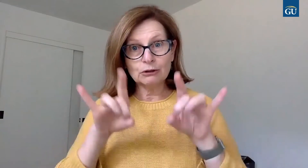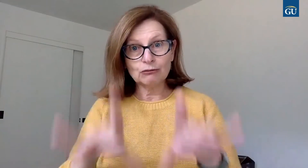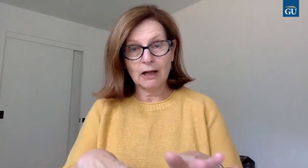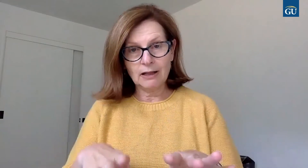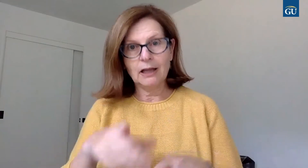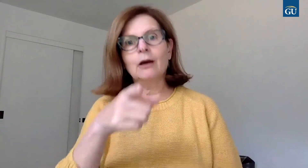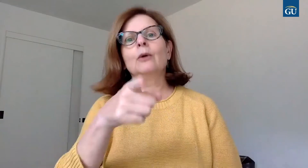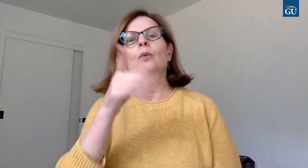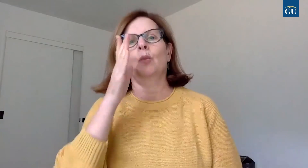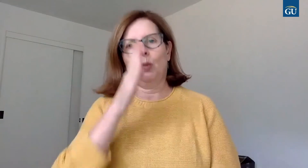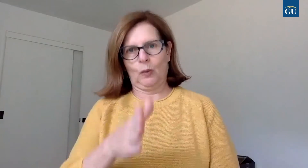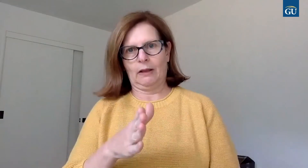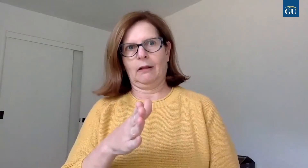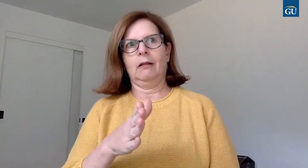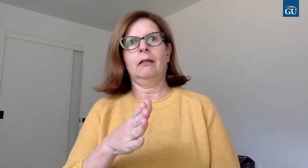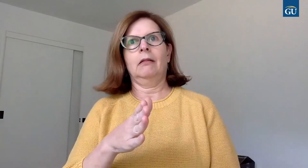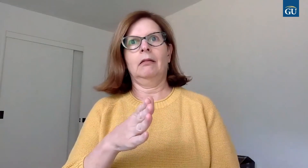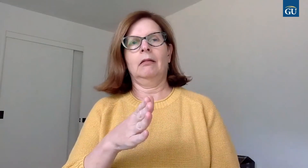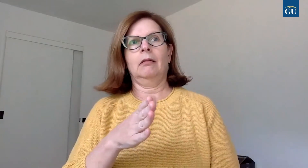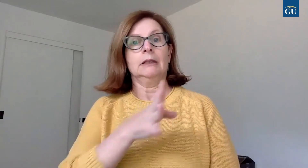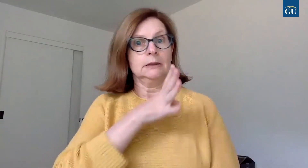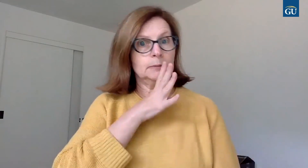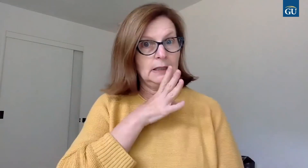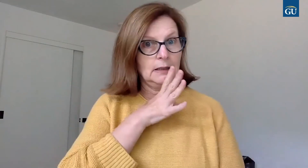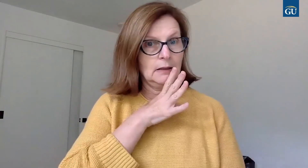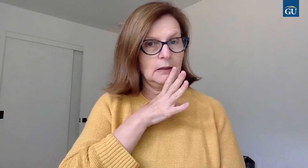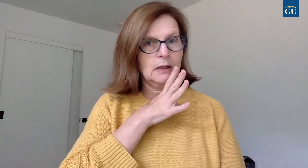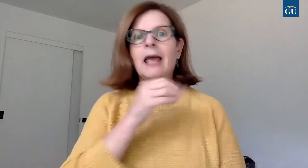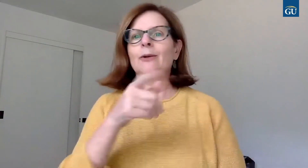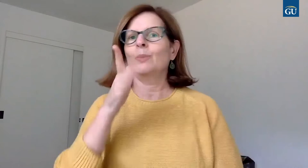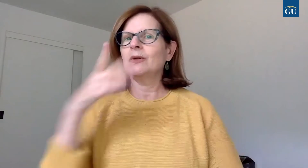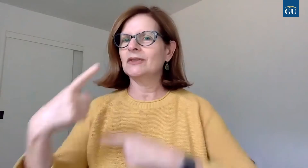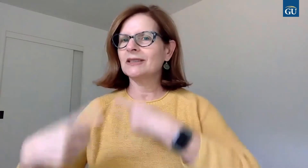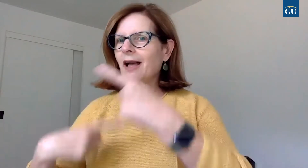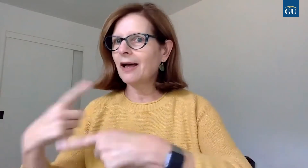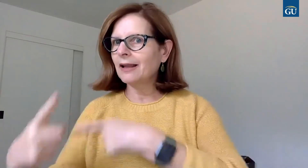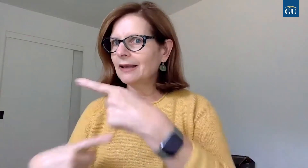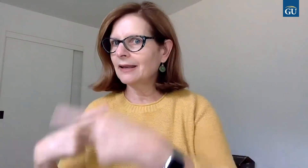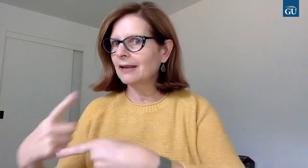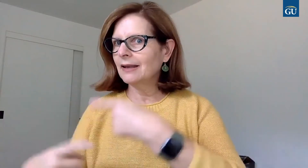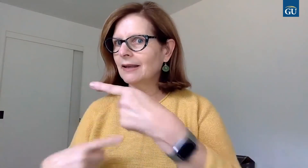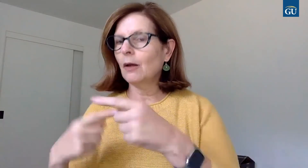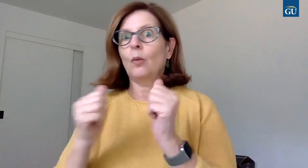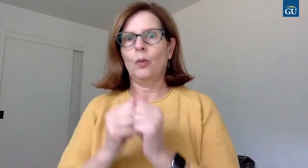So, if you were born in Central Australia, you would speak or sign with hearing people.